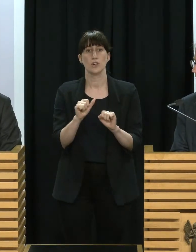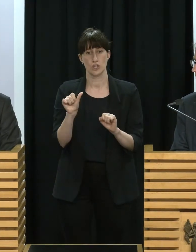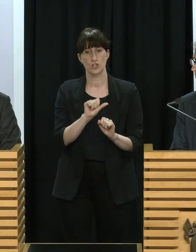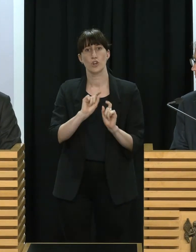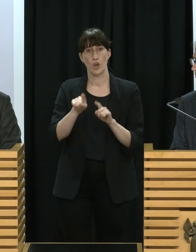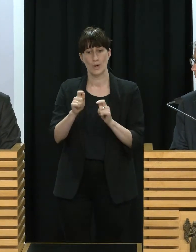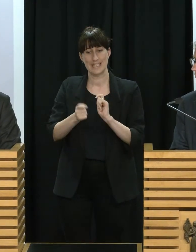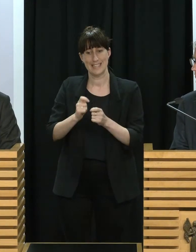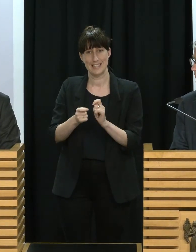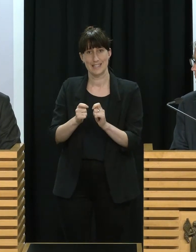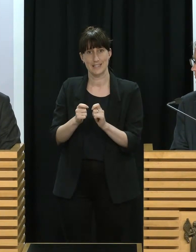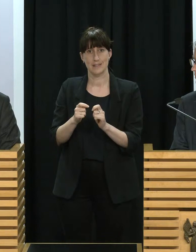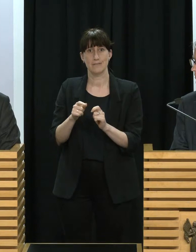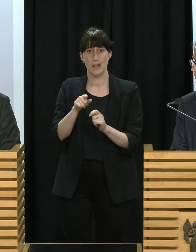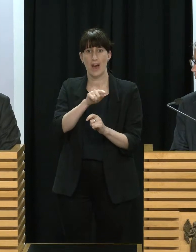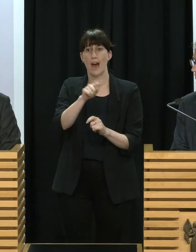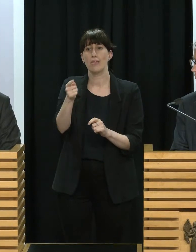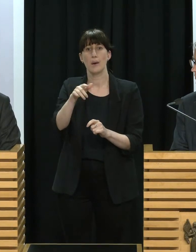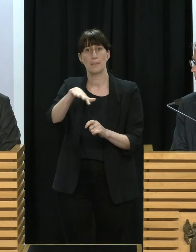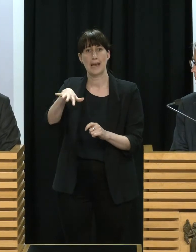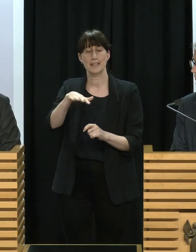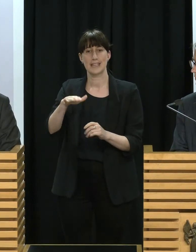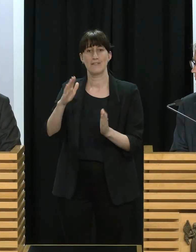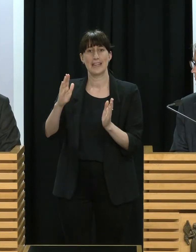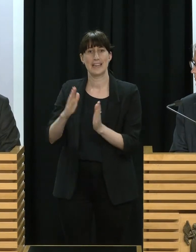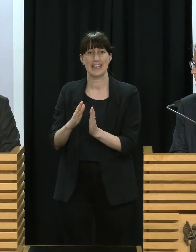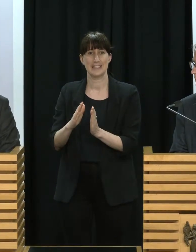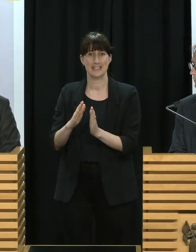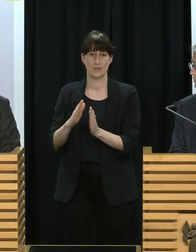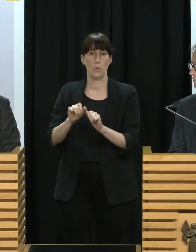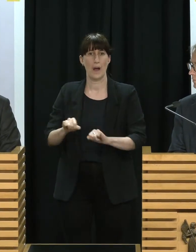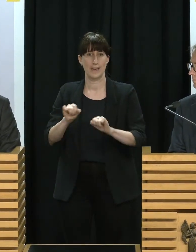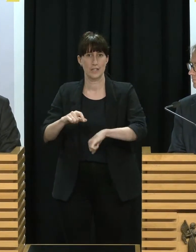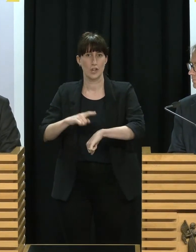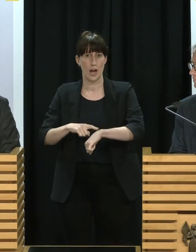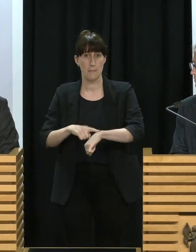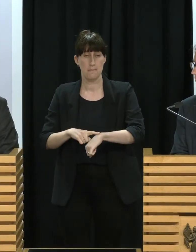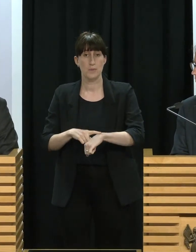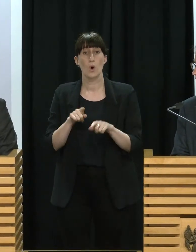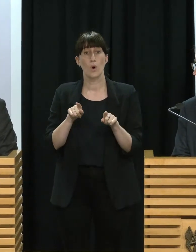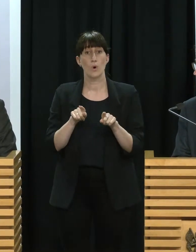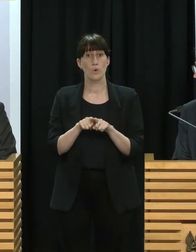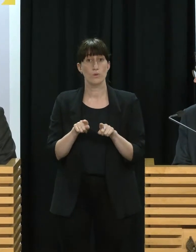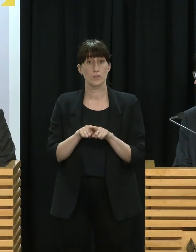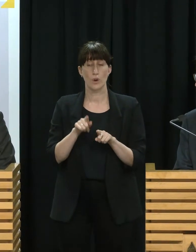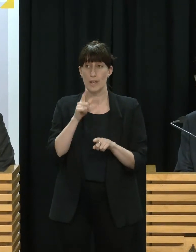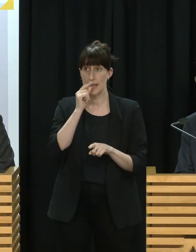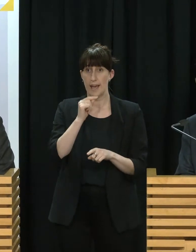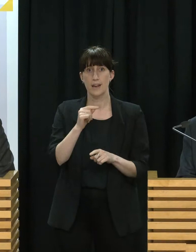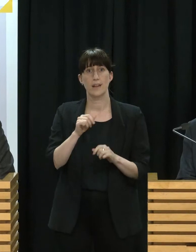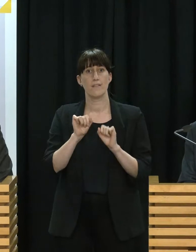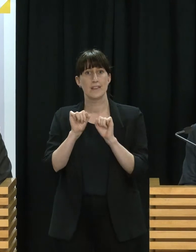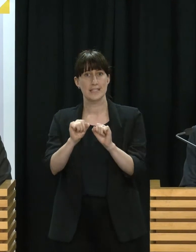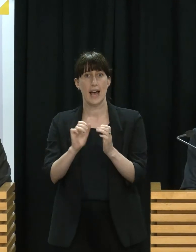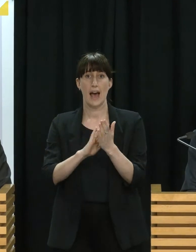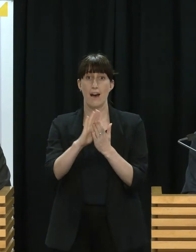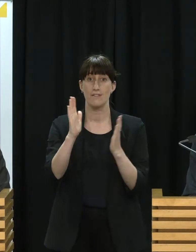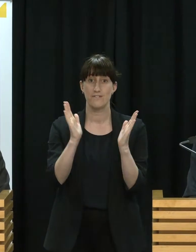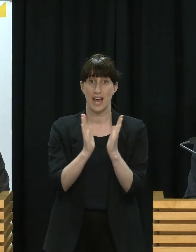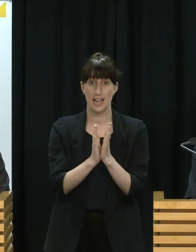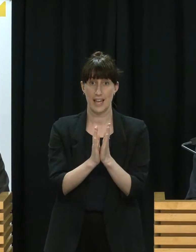also availability across the Wairarapa and the Kapiti coast. Demand, I'm told, in the Hutt Valley is very high, so go the